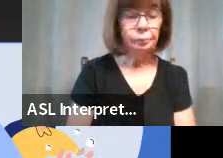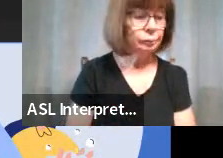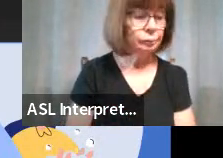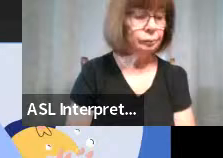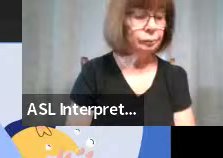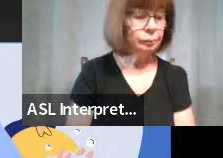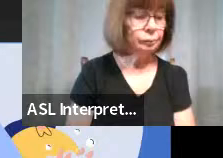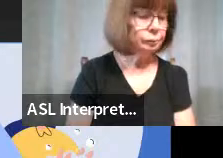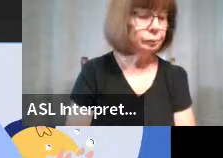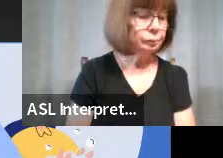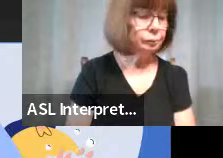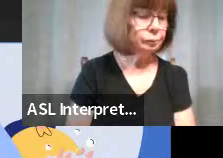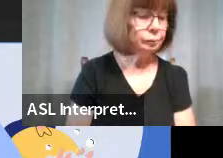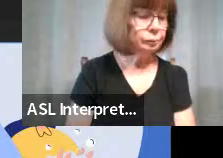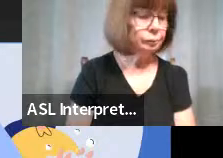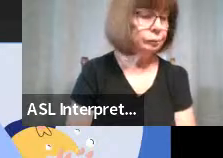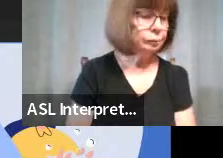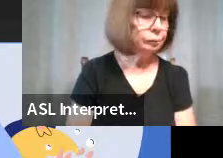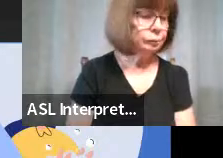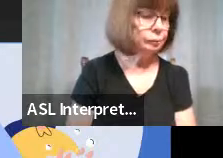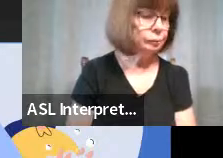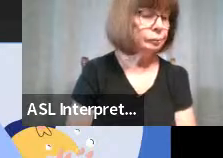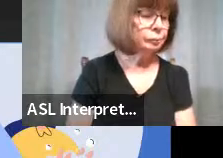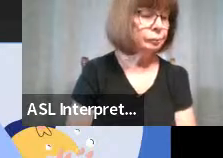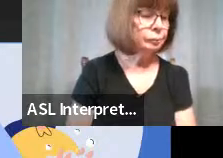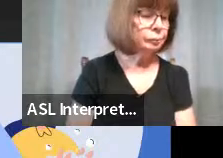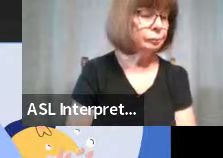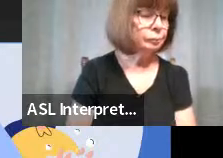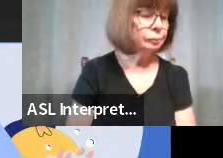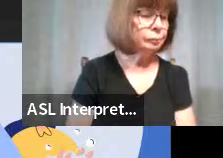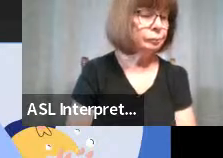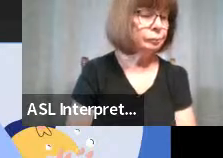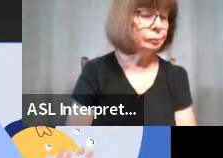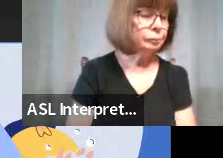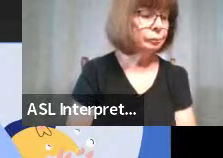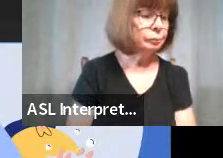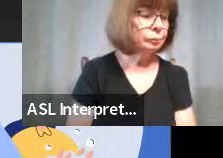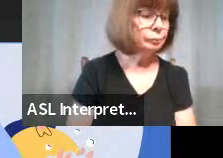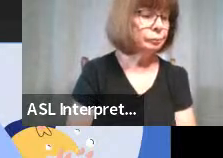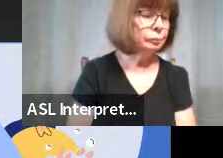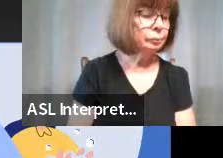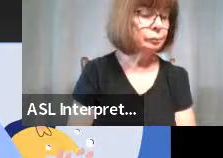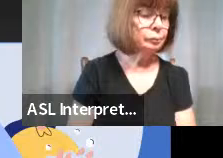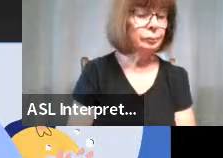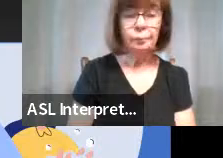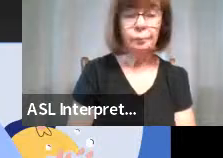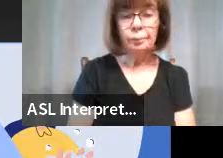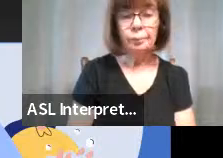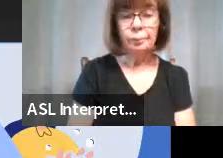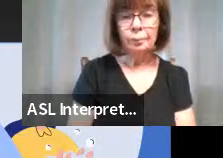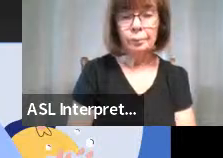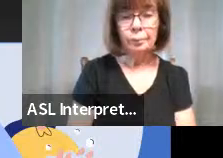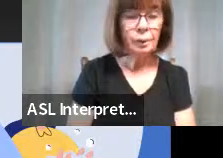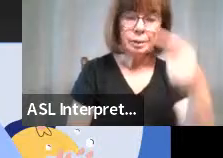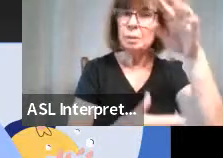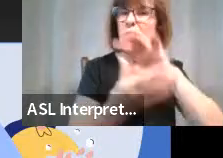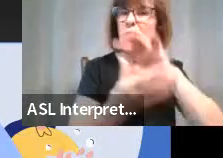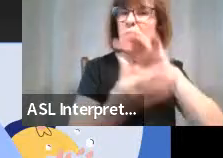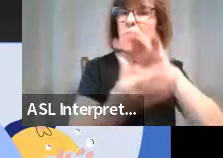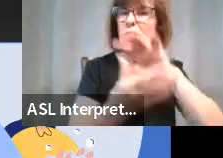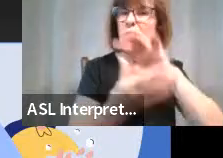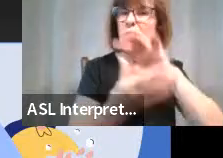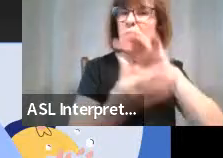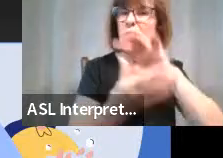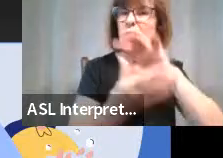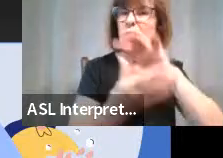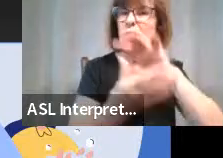And then another in relation to vaccines, the theme we also have is, the confusing messages, constant change,